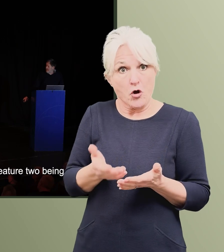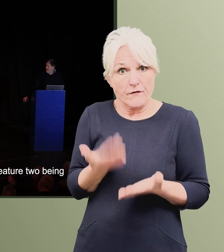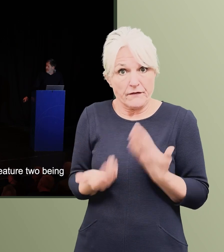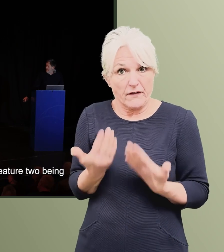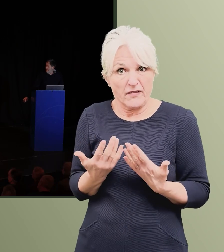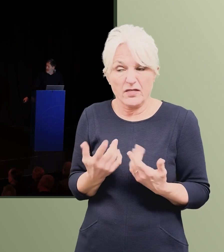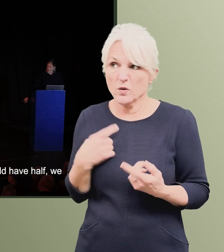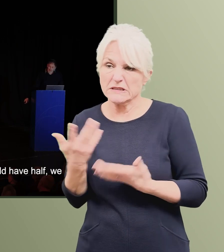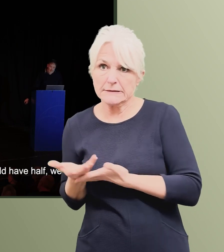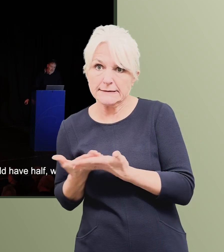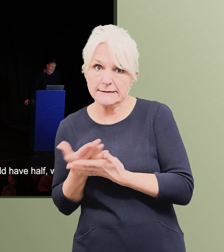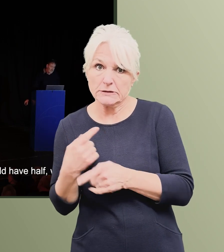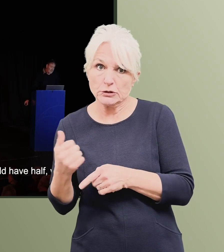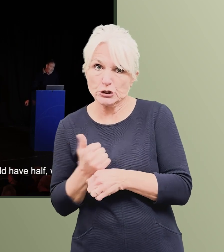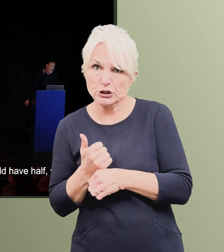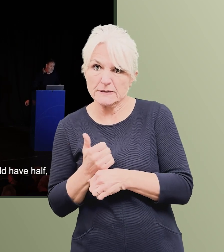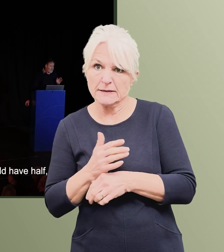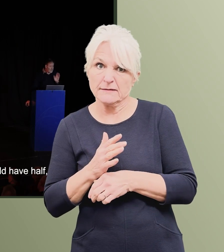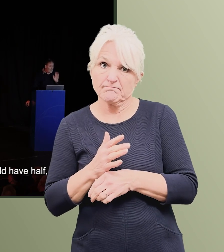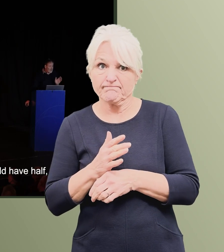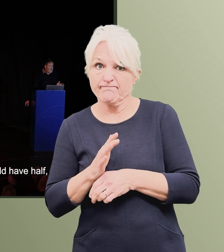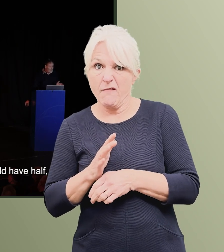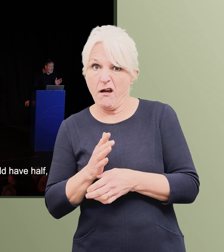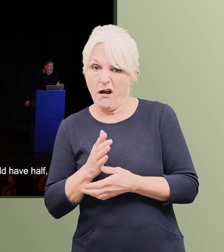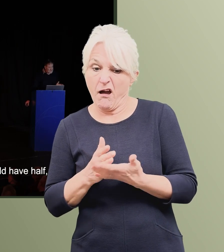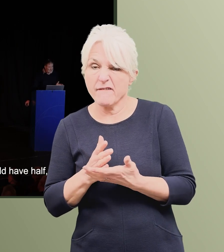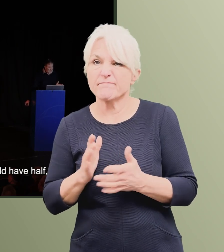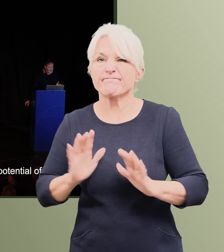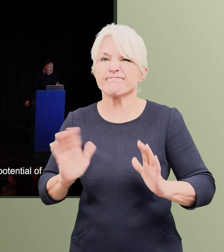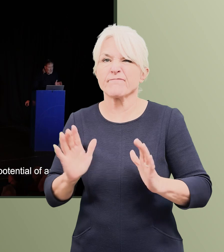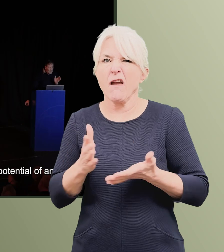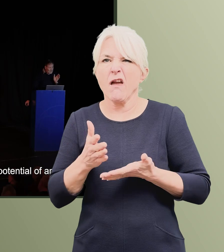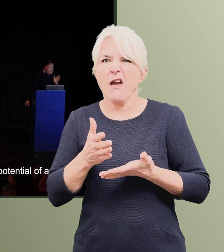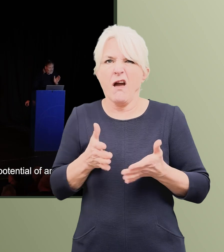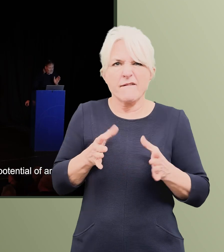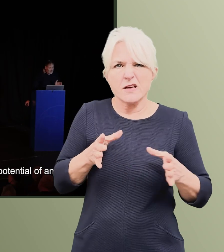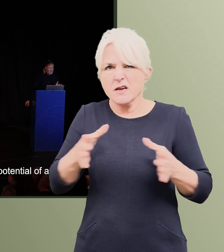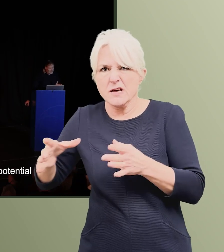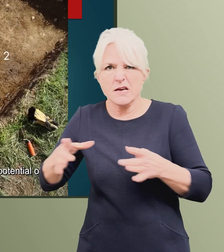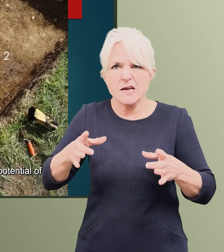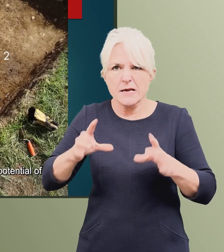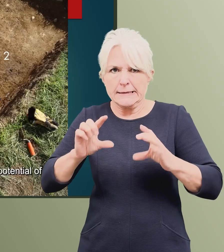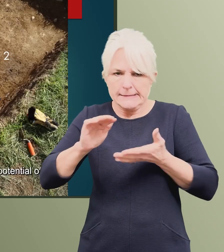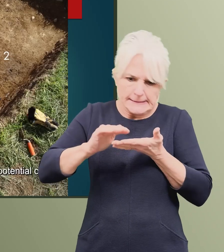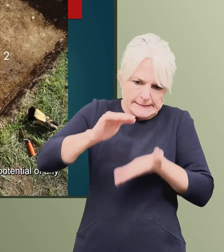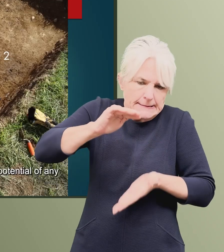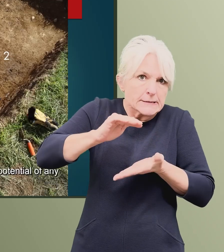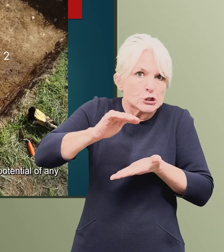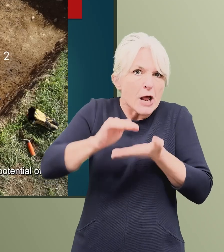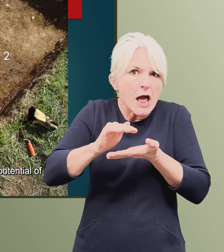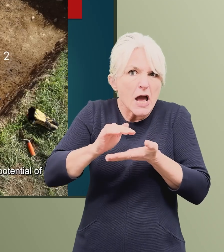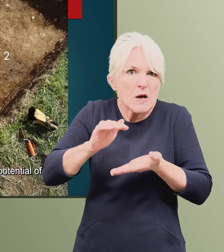being fully excavated. We took the decision, although we probably should have we did half section it, but because of the shallow nature of it and